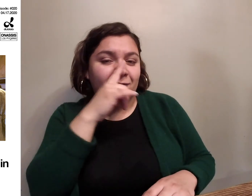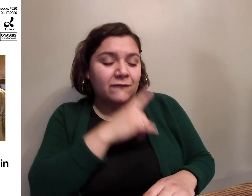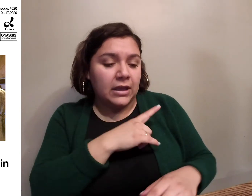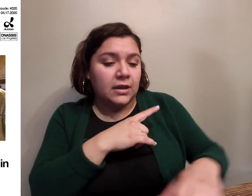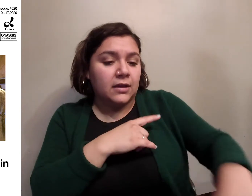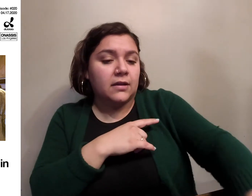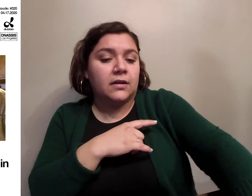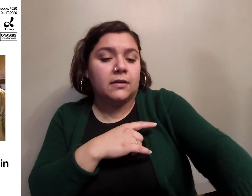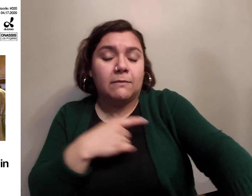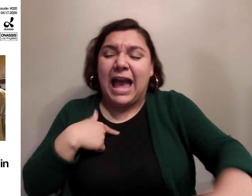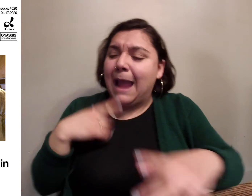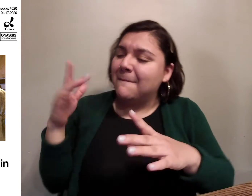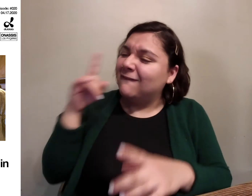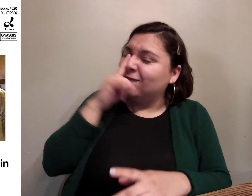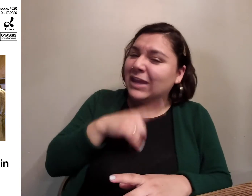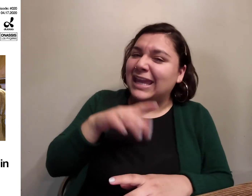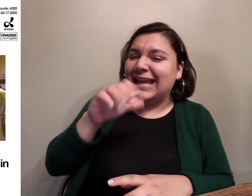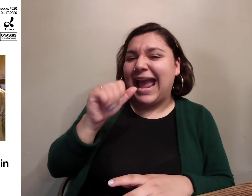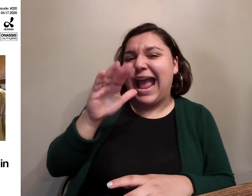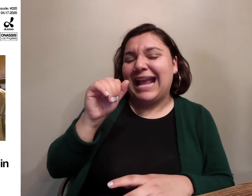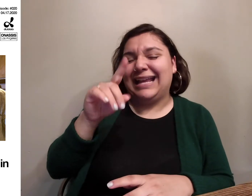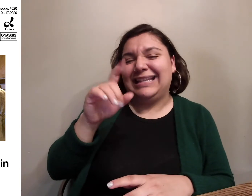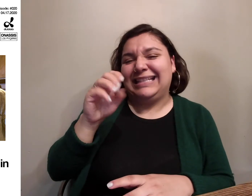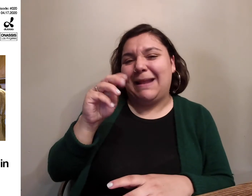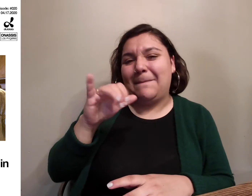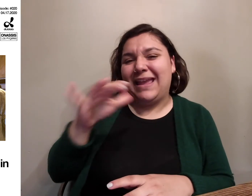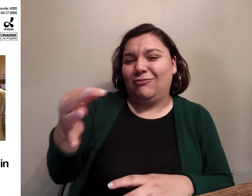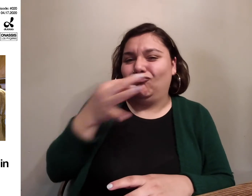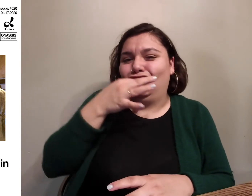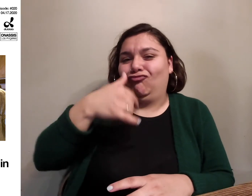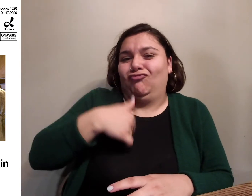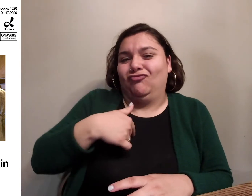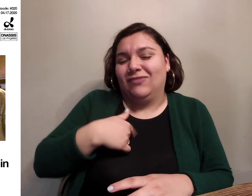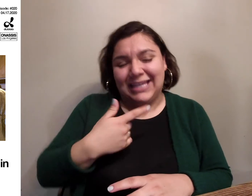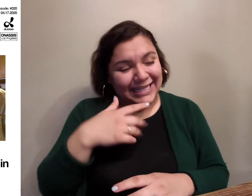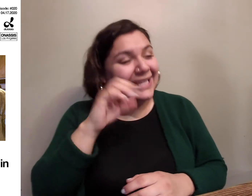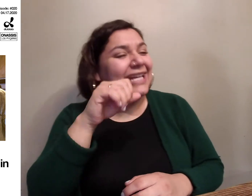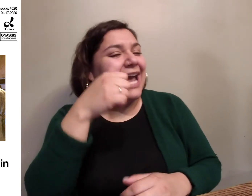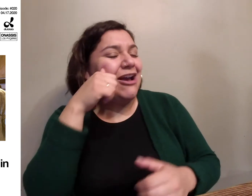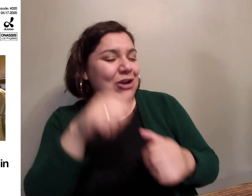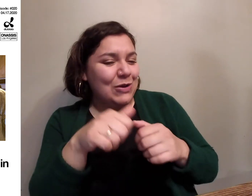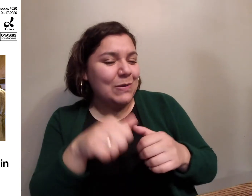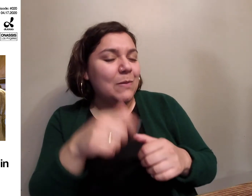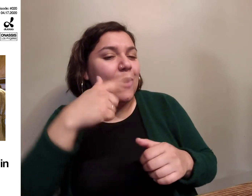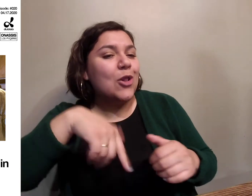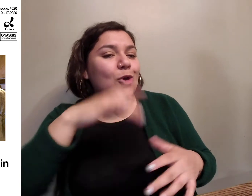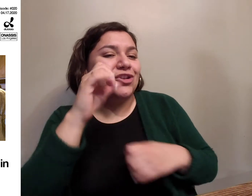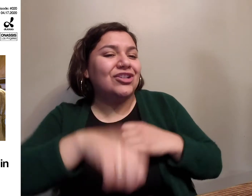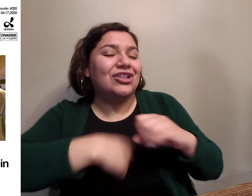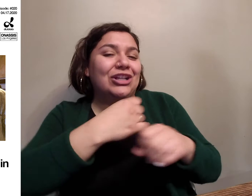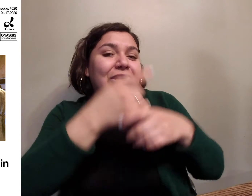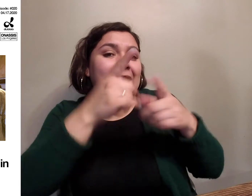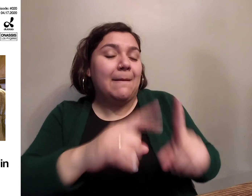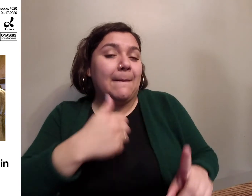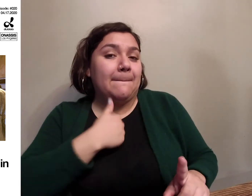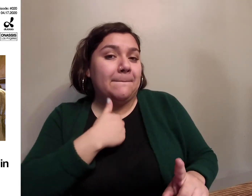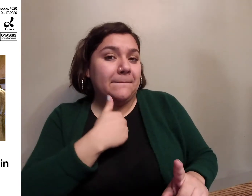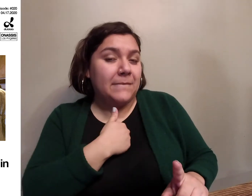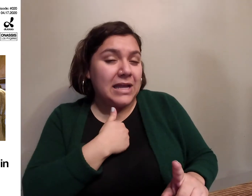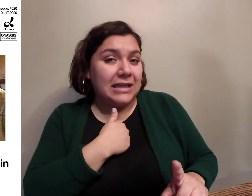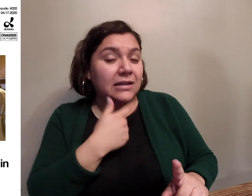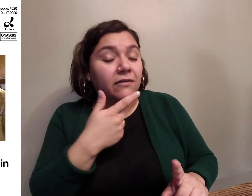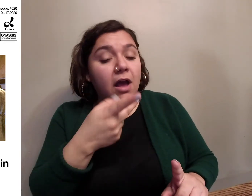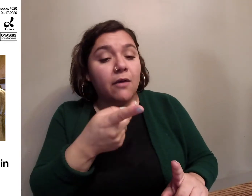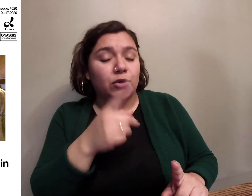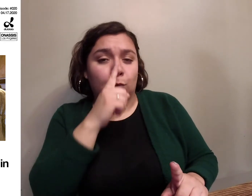fake. Well, I remember in those years when I was a pretend scholar, it went with the right.